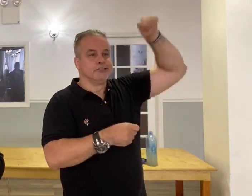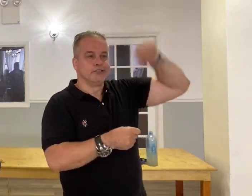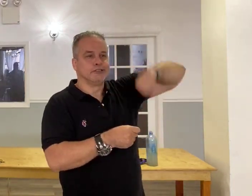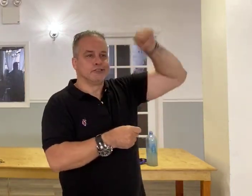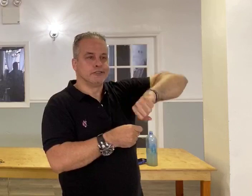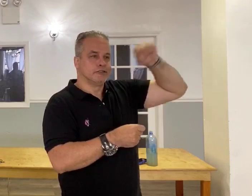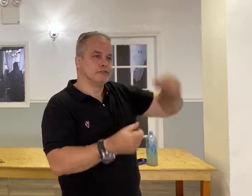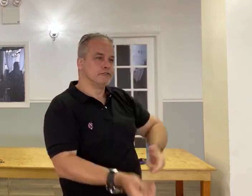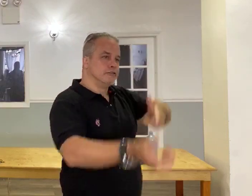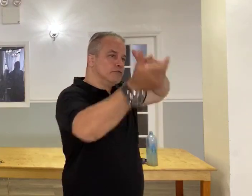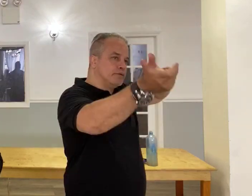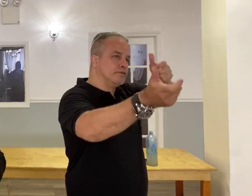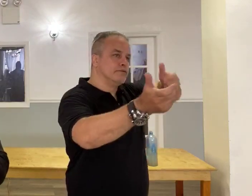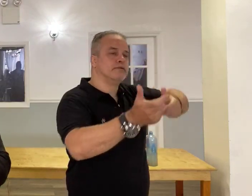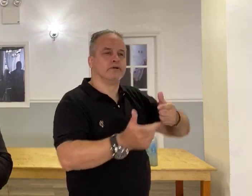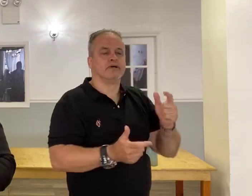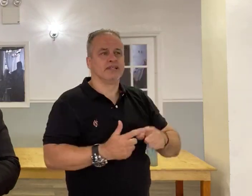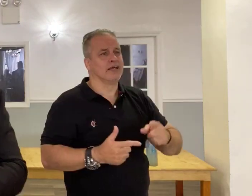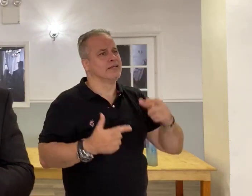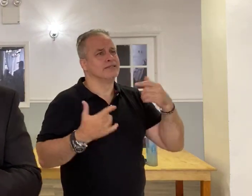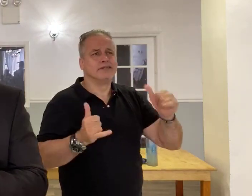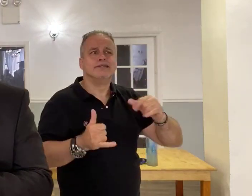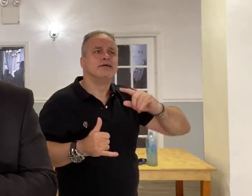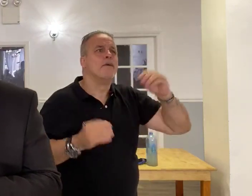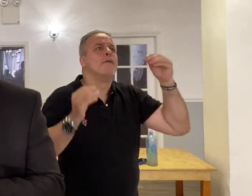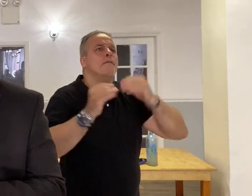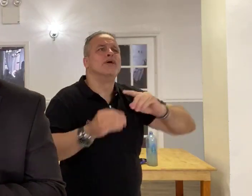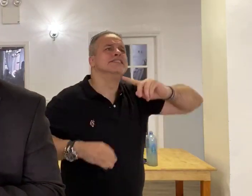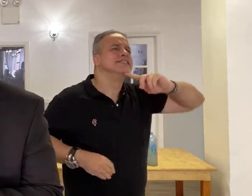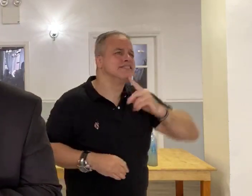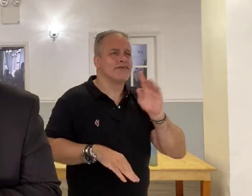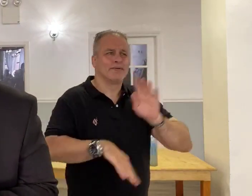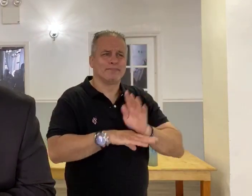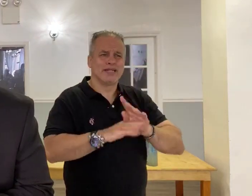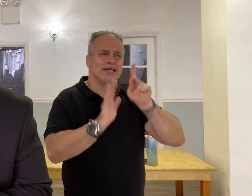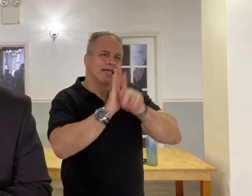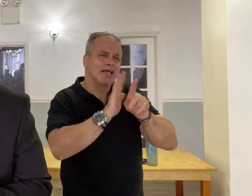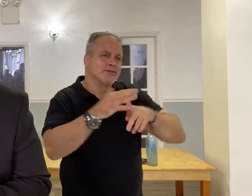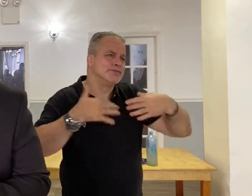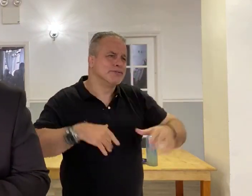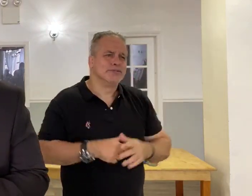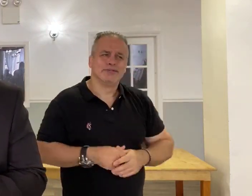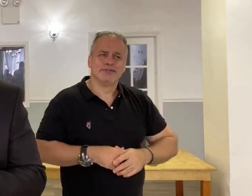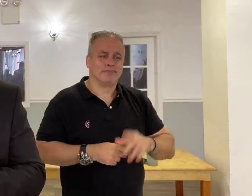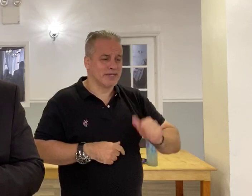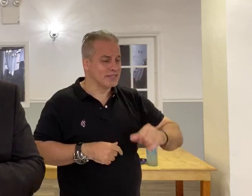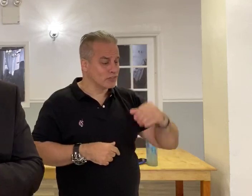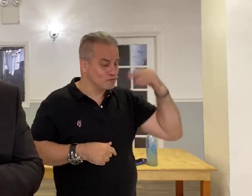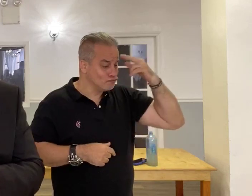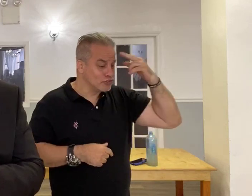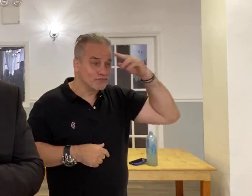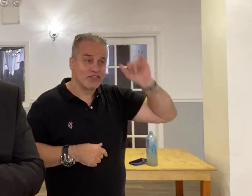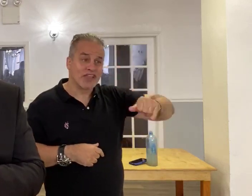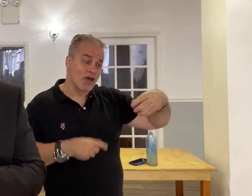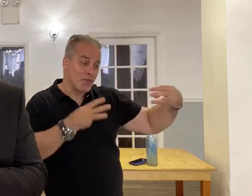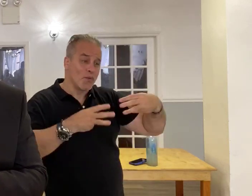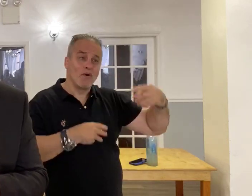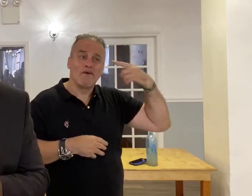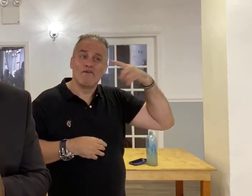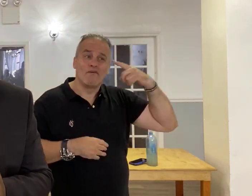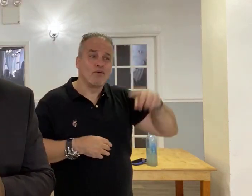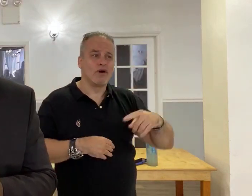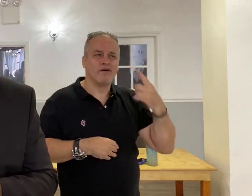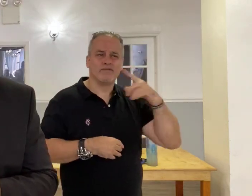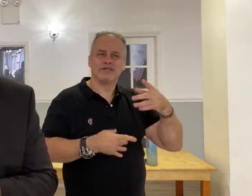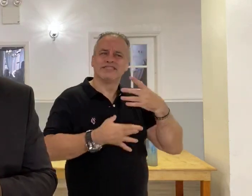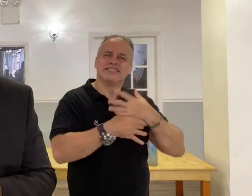and to save the Union, to save the United States of America. But it came at a very